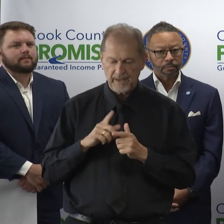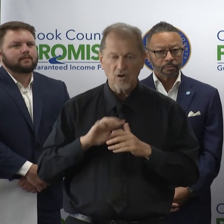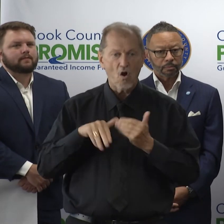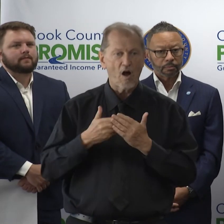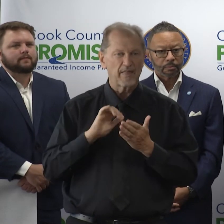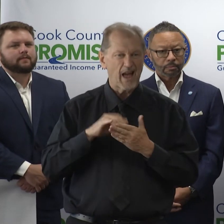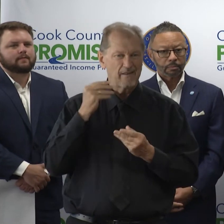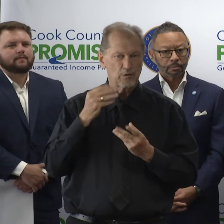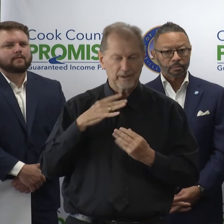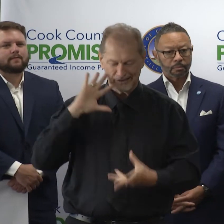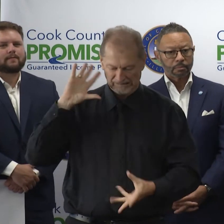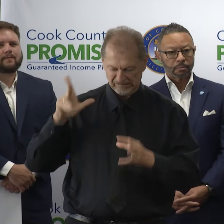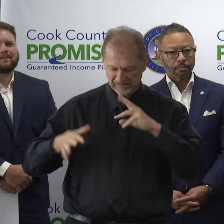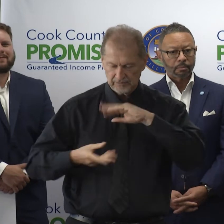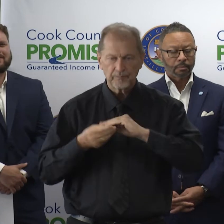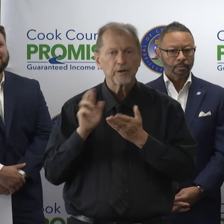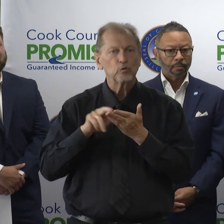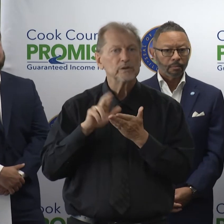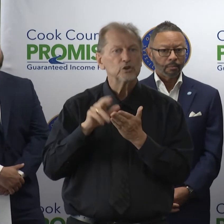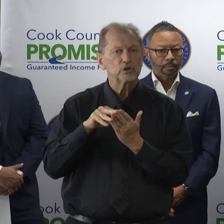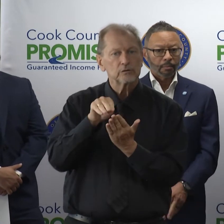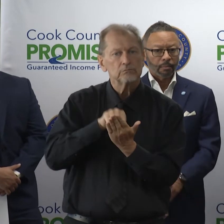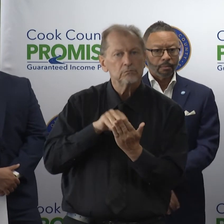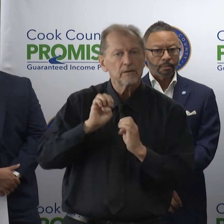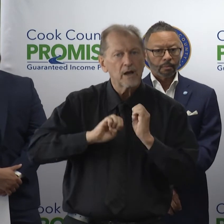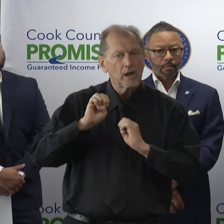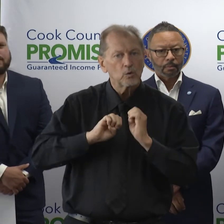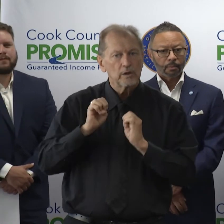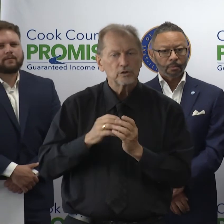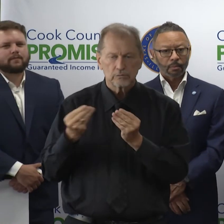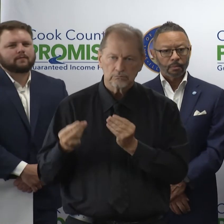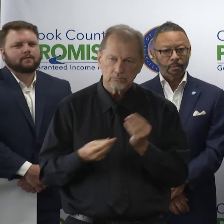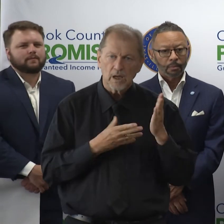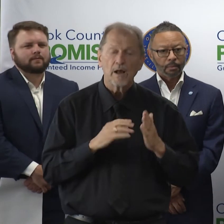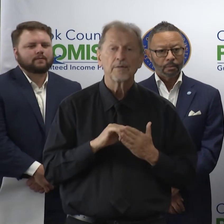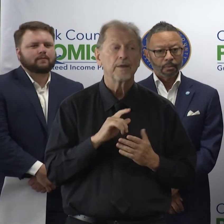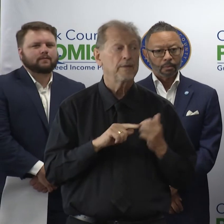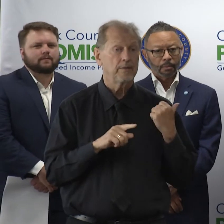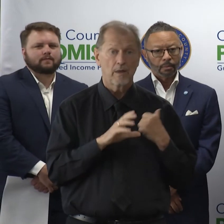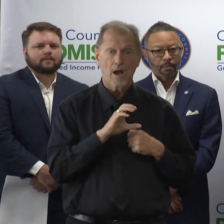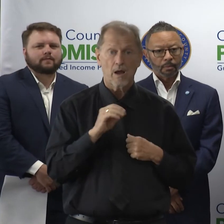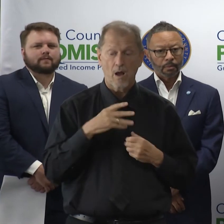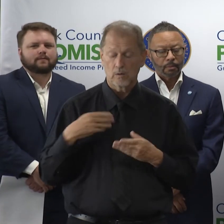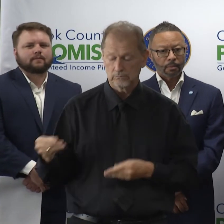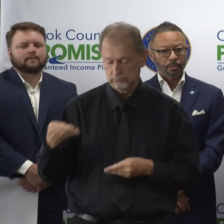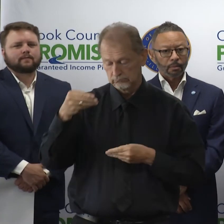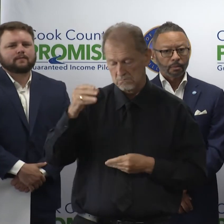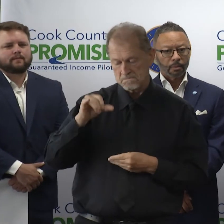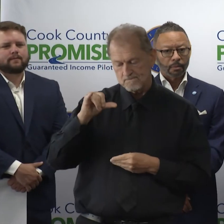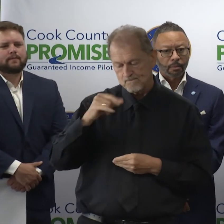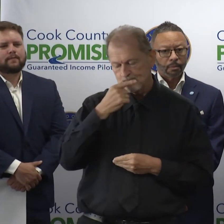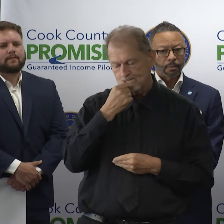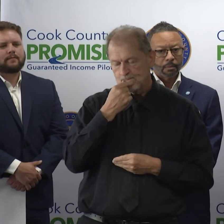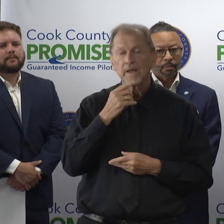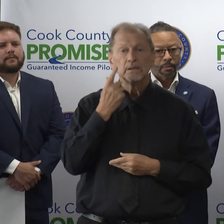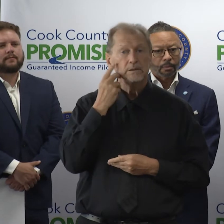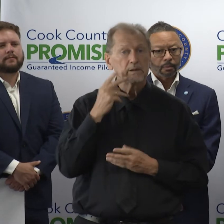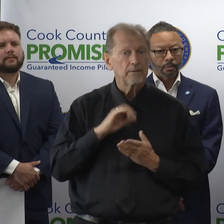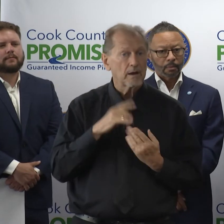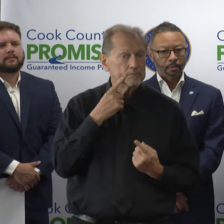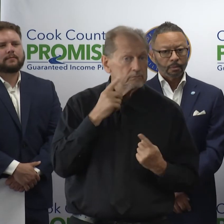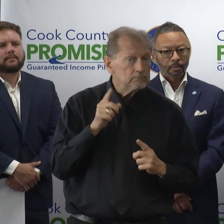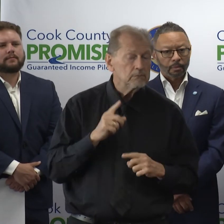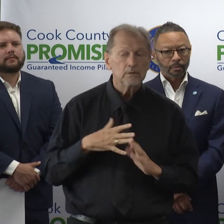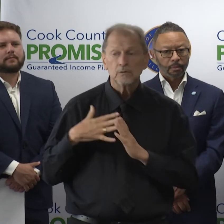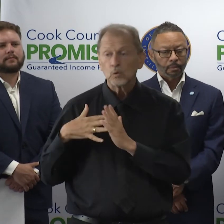also conduct a process evaluation to inform the county's future efforts to administer a permanent program and an